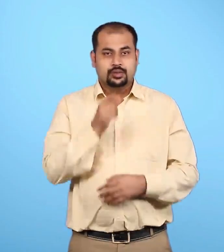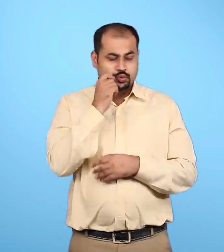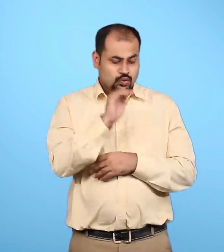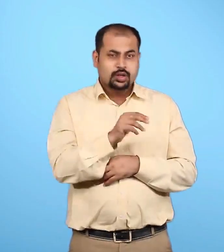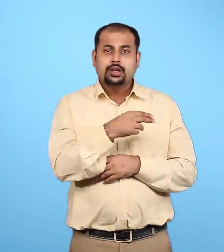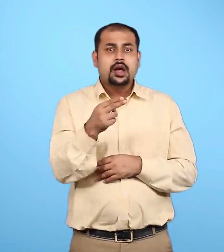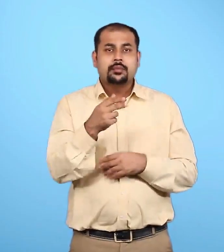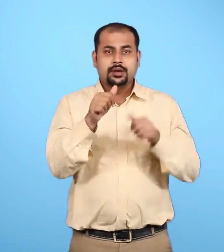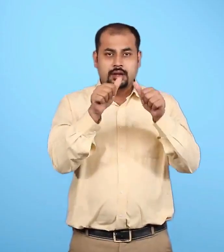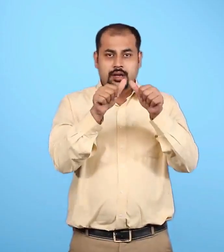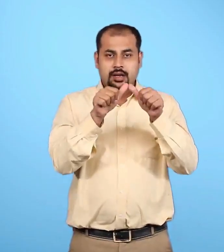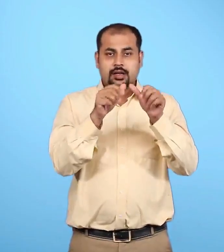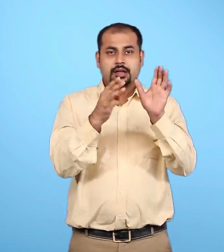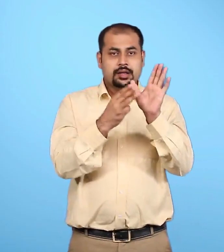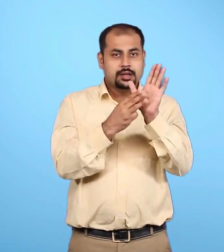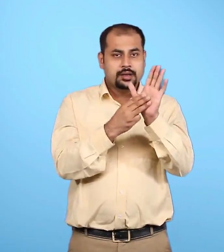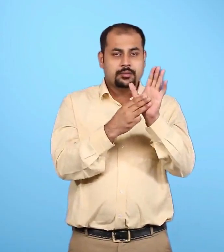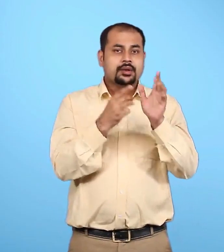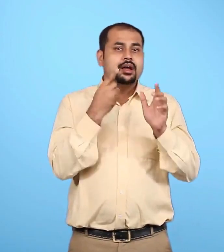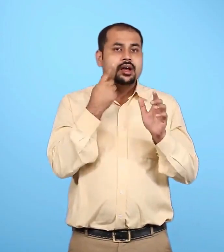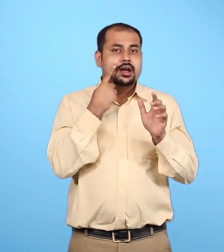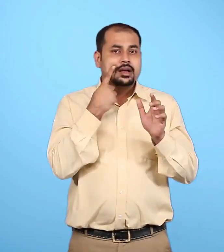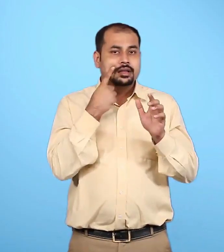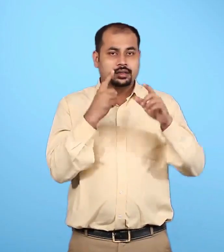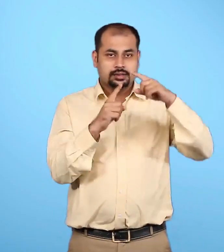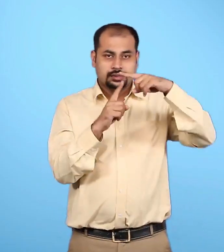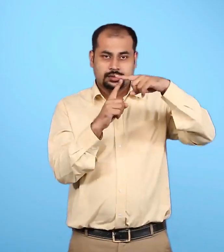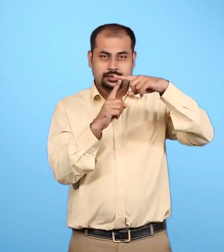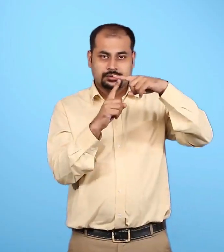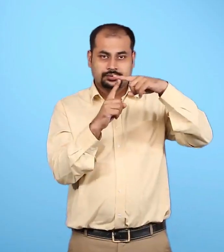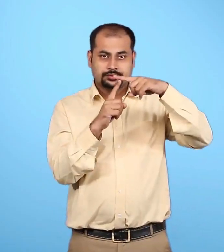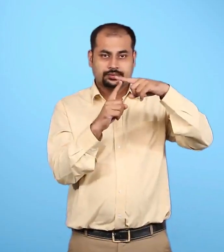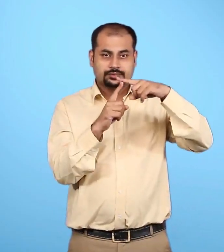Amit sowed a few seeds of moong dal in the ground.